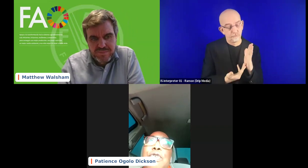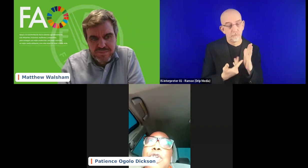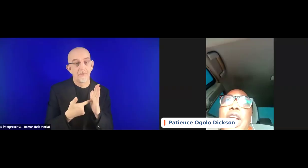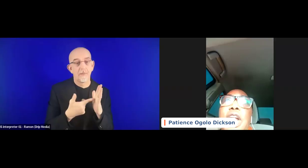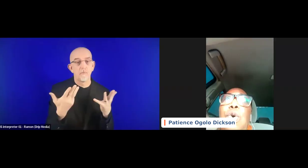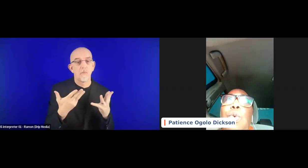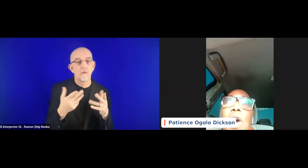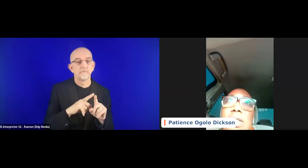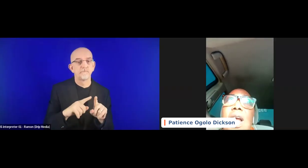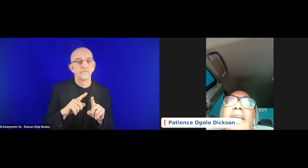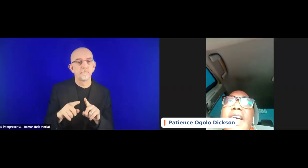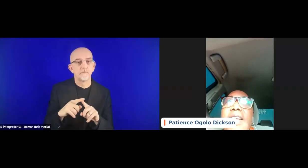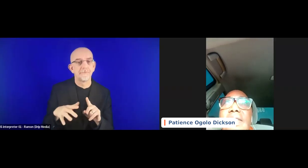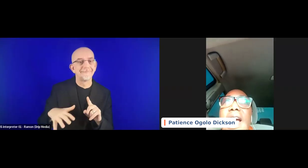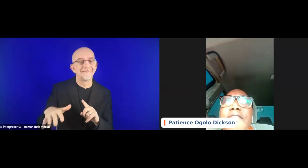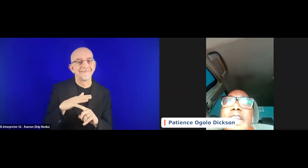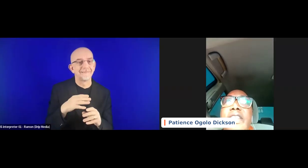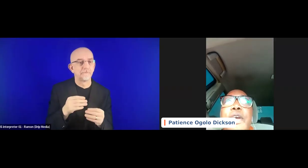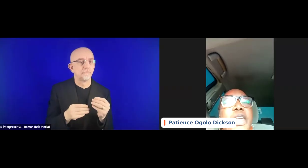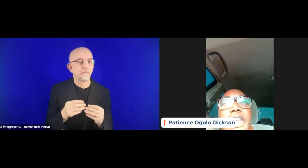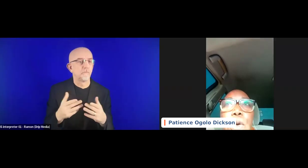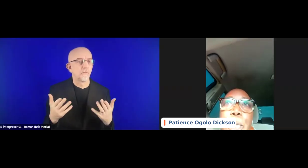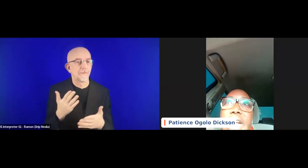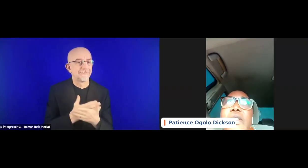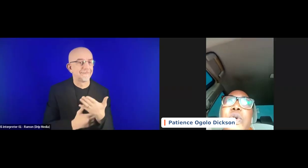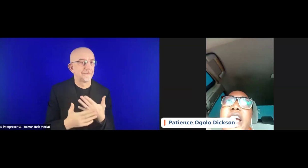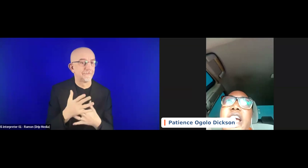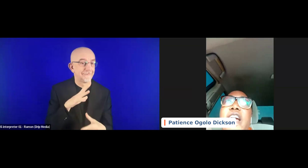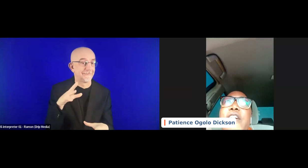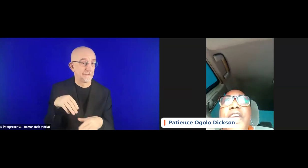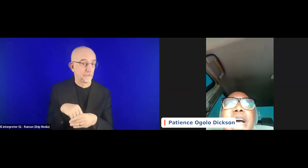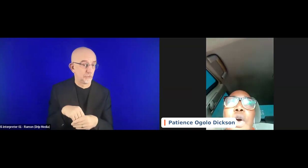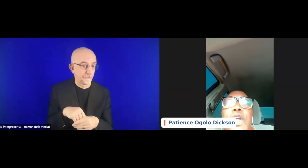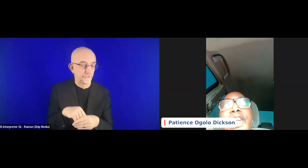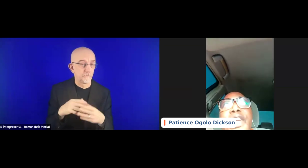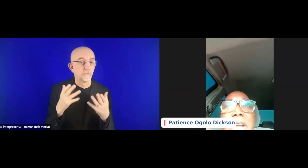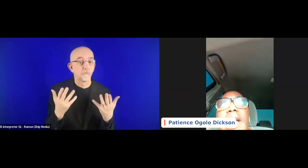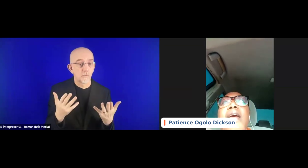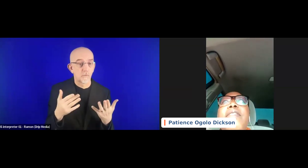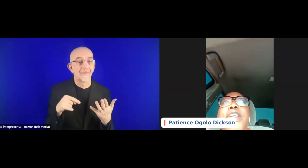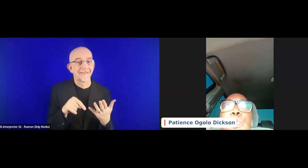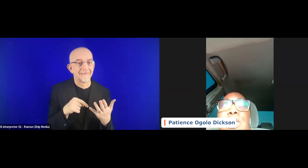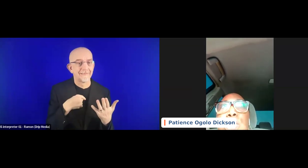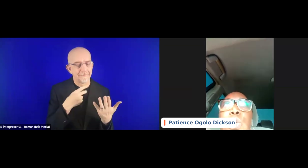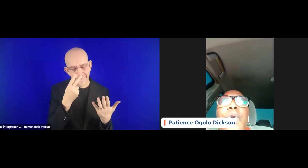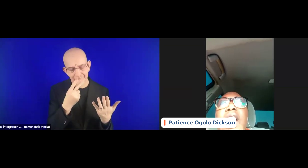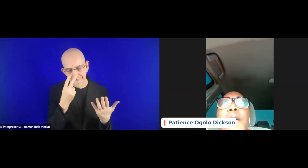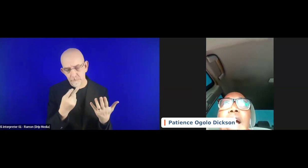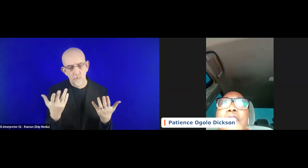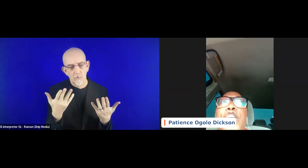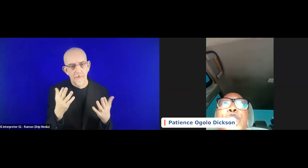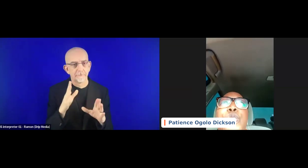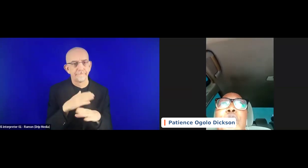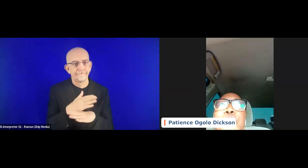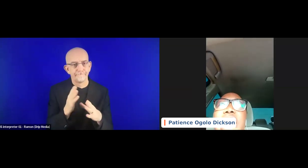policy, there was no one, not even a single one, that have a disability component. So every one of them are all